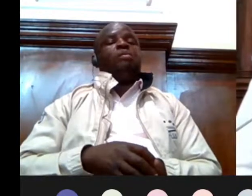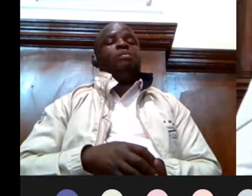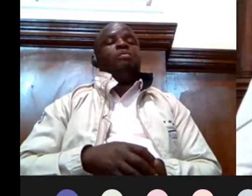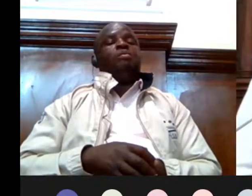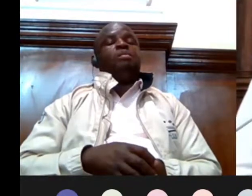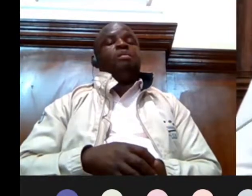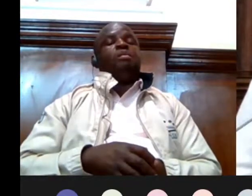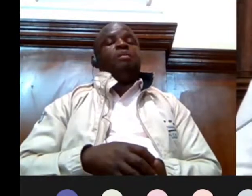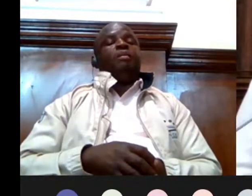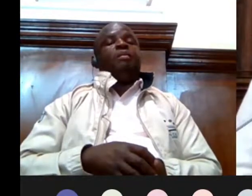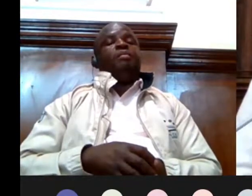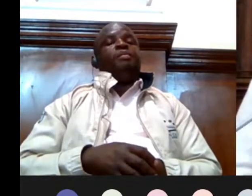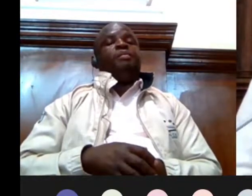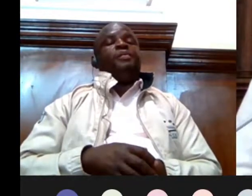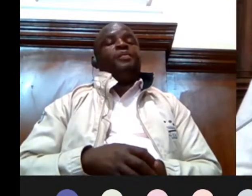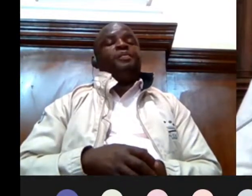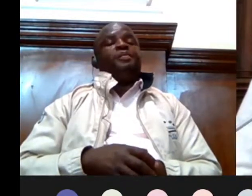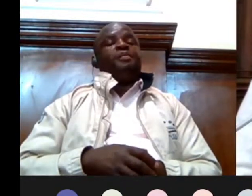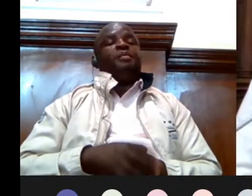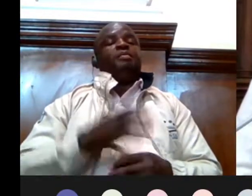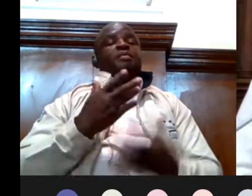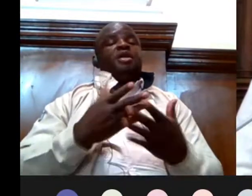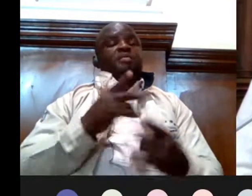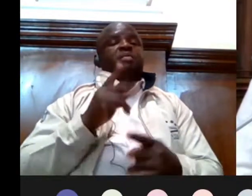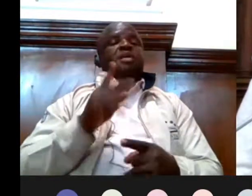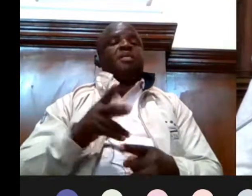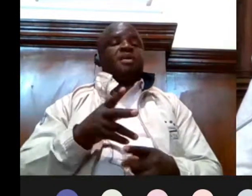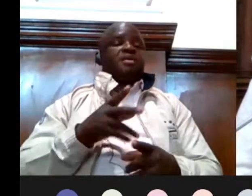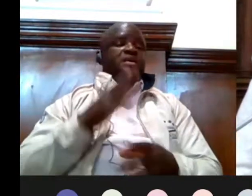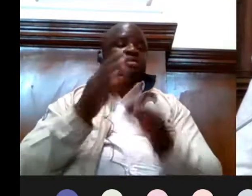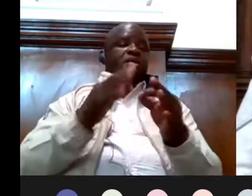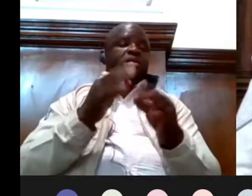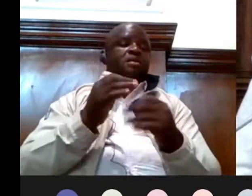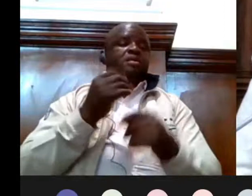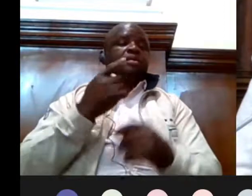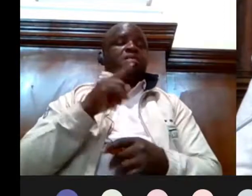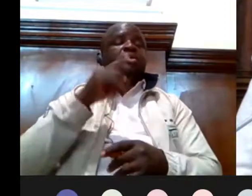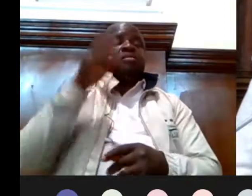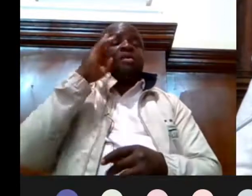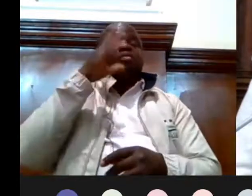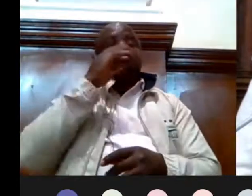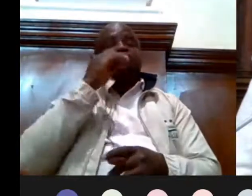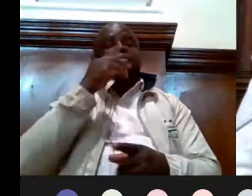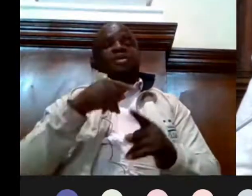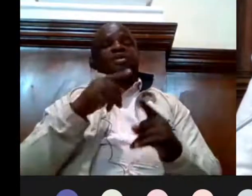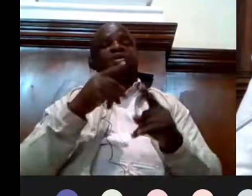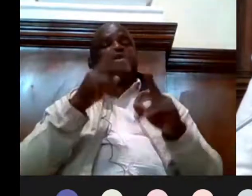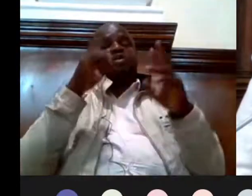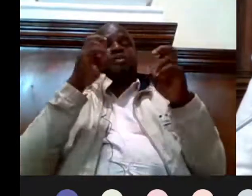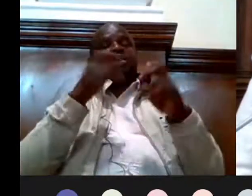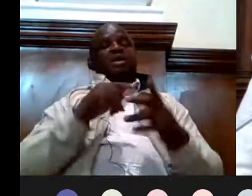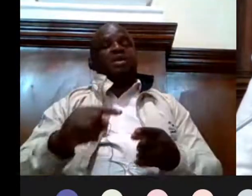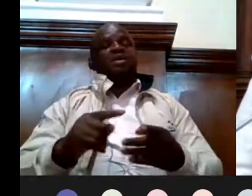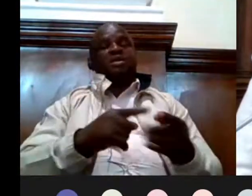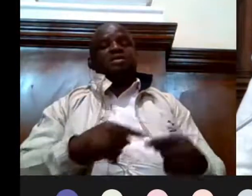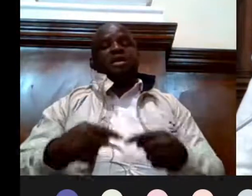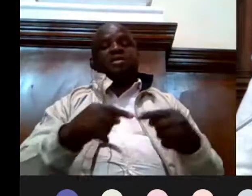maybe I should as well explain. You are talking about the matter of the debate.